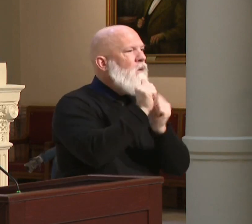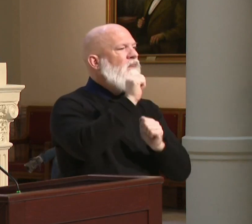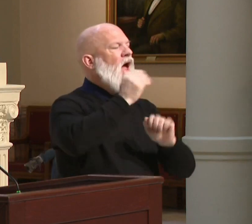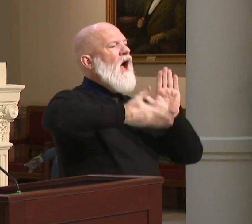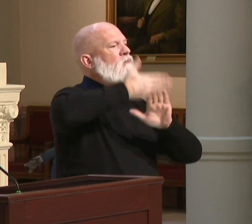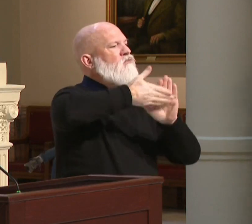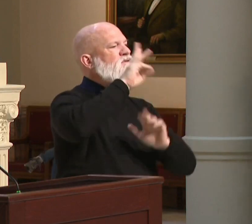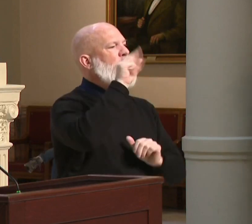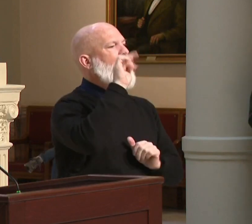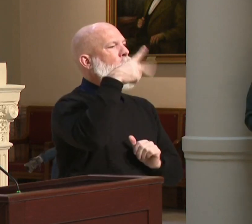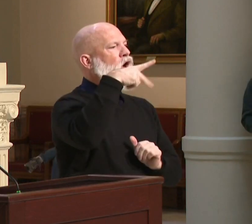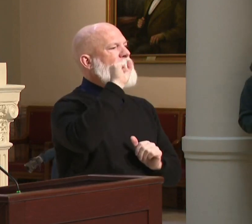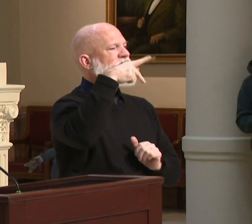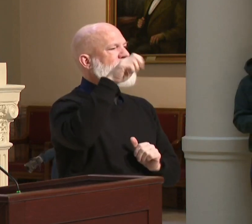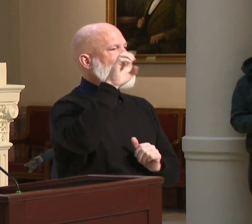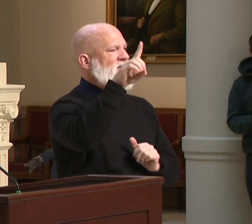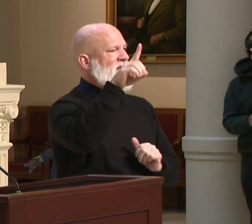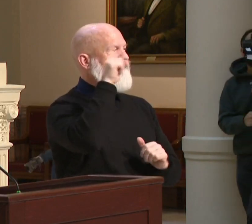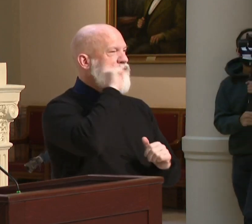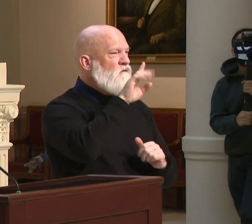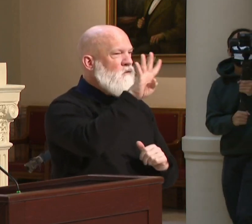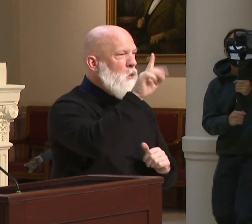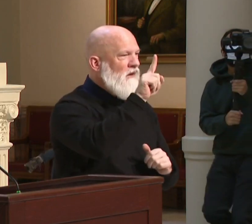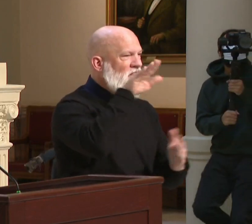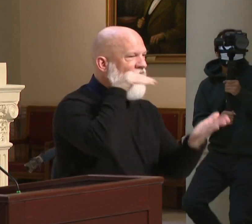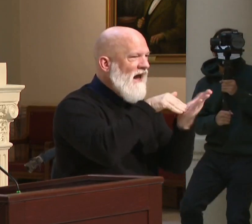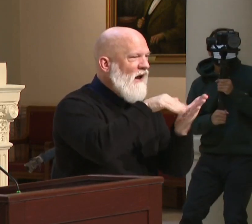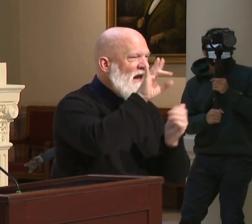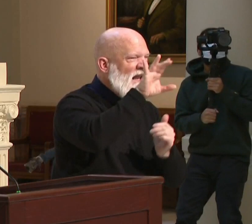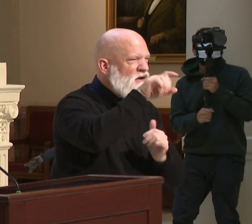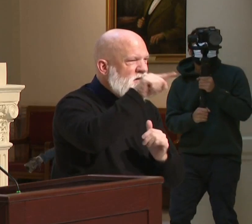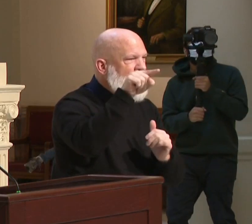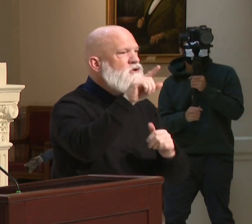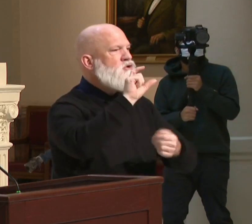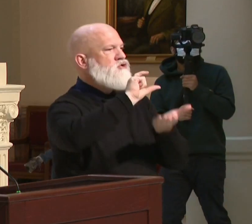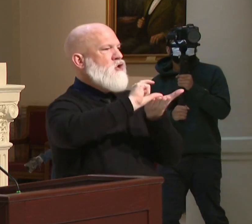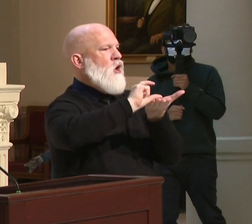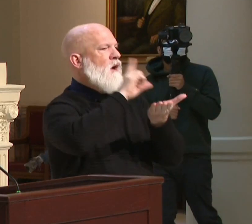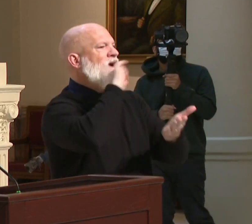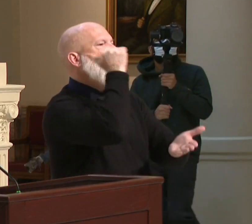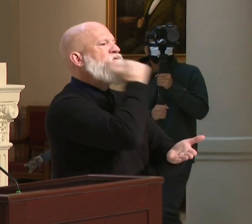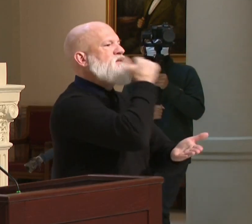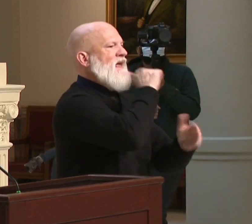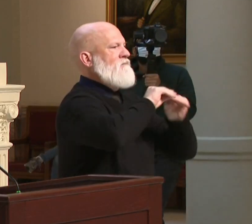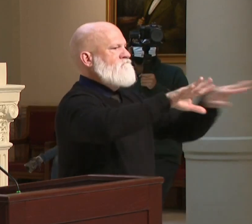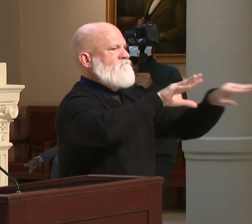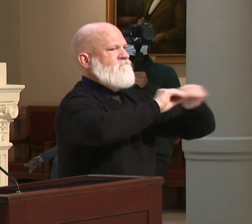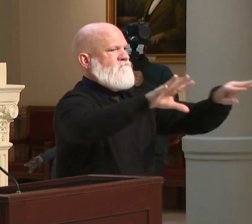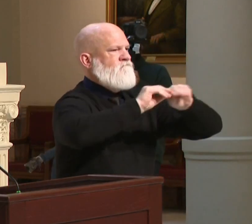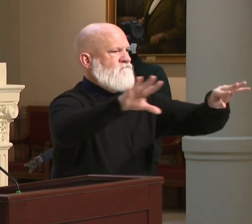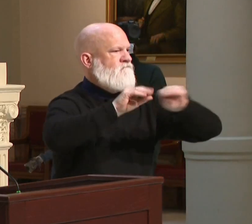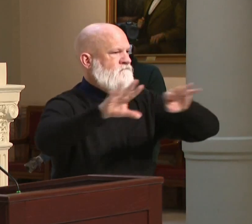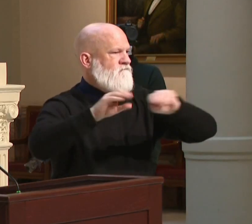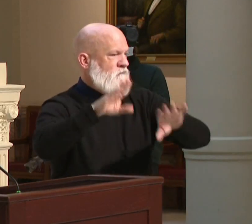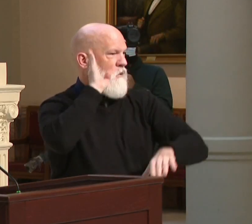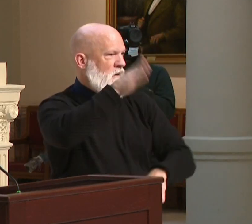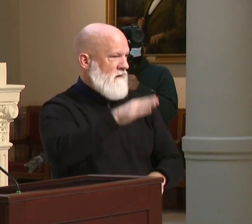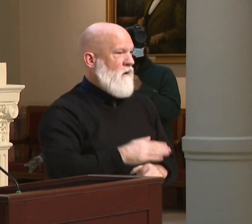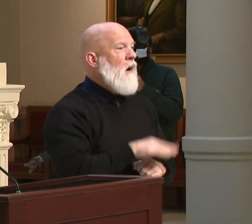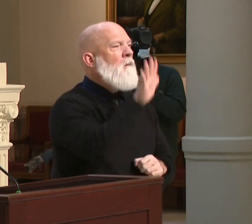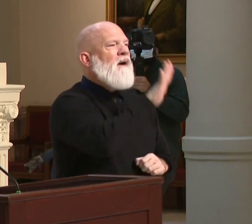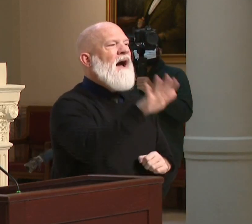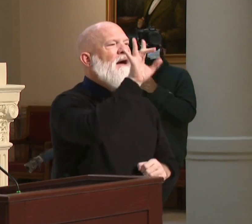11,428 doses of the Pfizer and Moderna vaccines per day. That is approximately 80,000 doses a